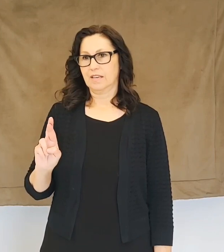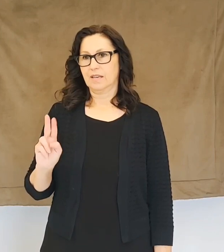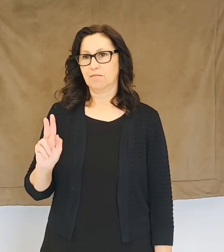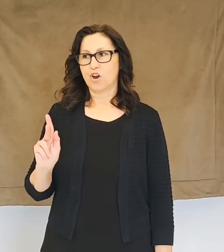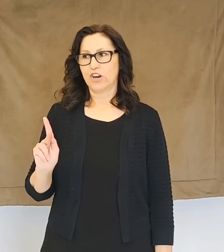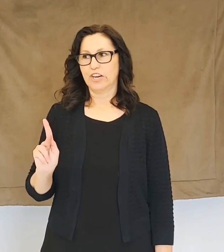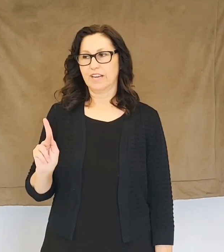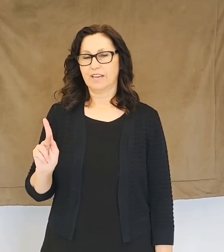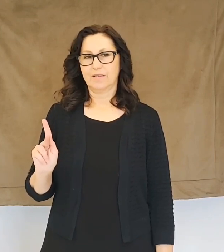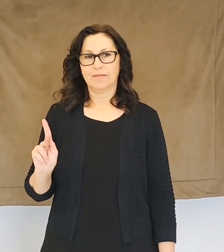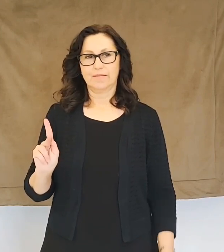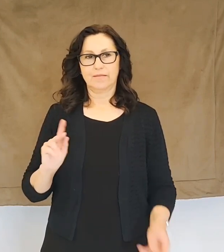park.